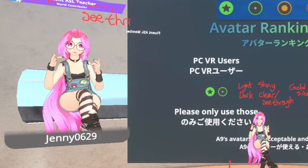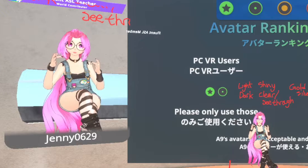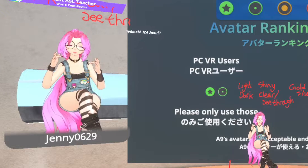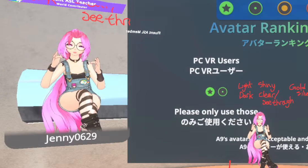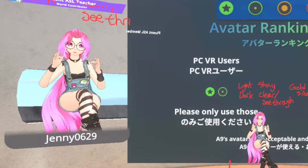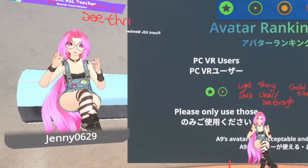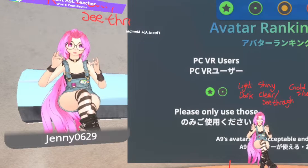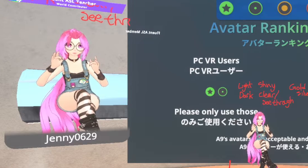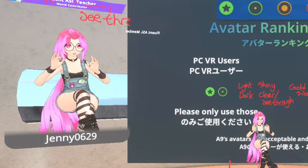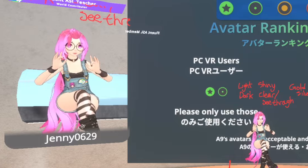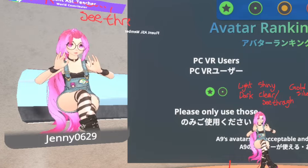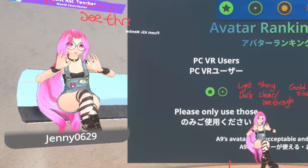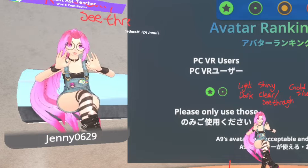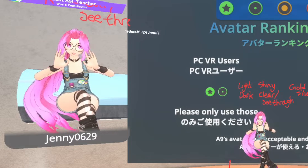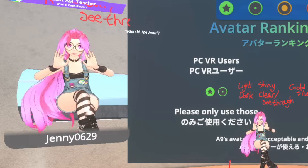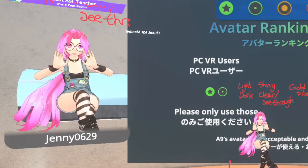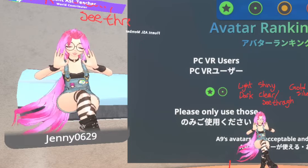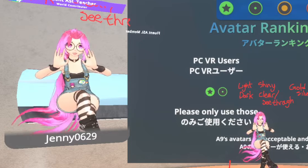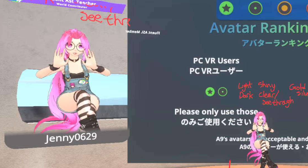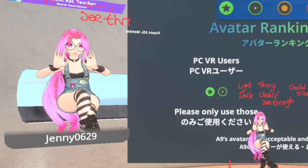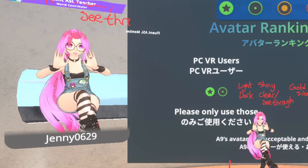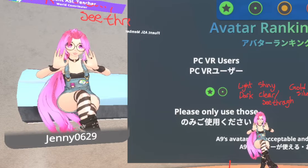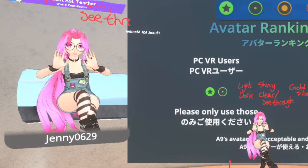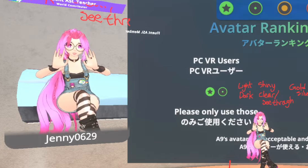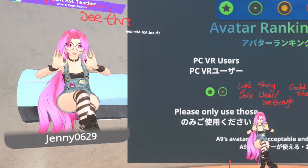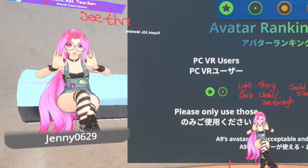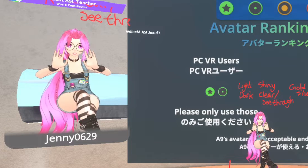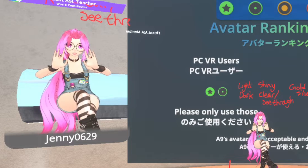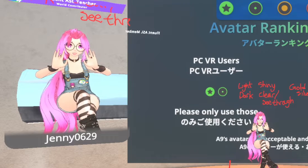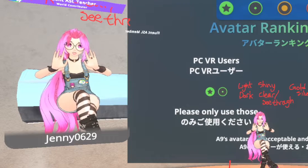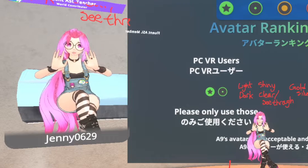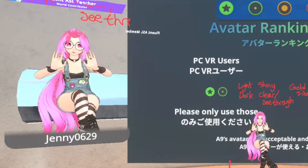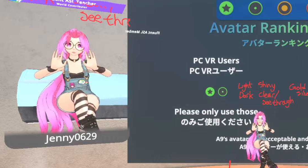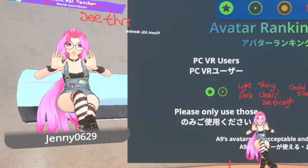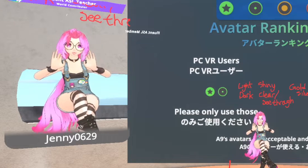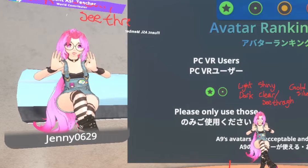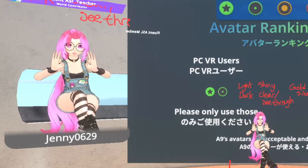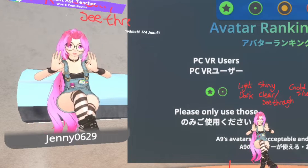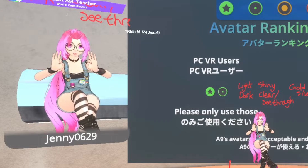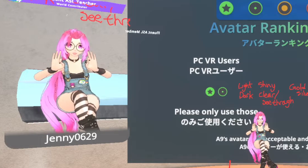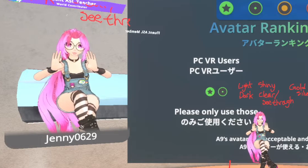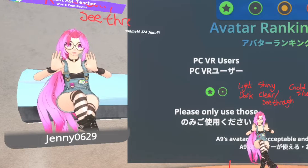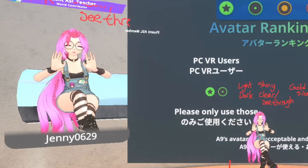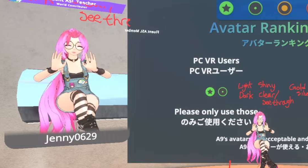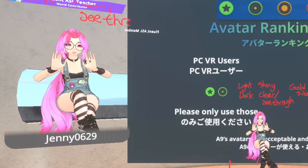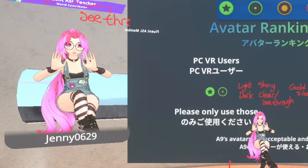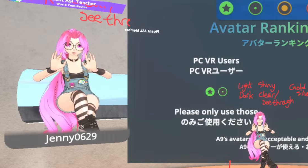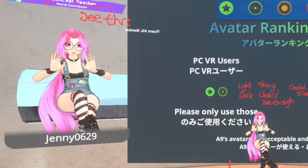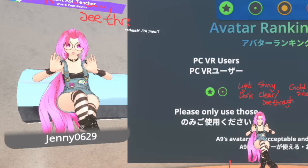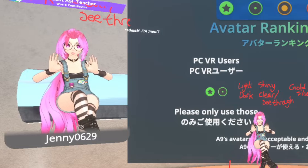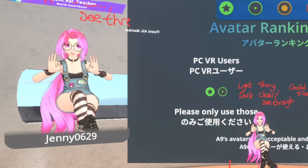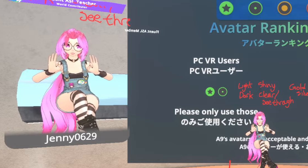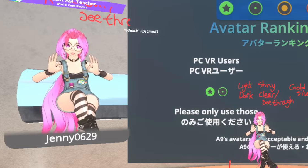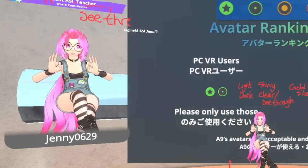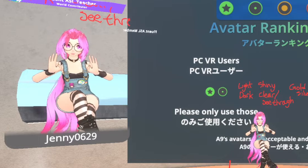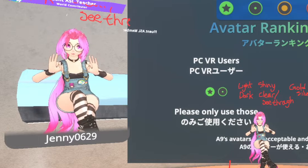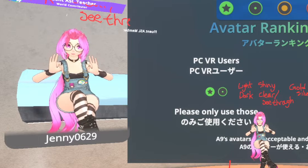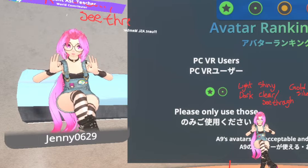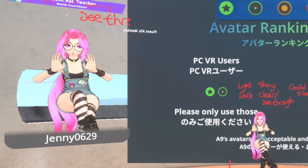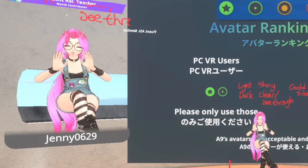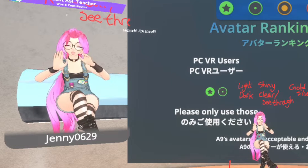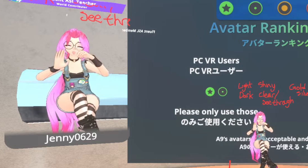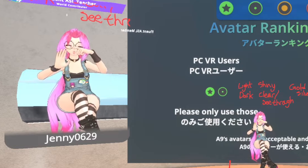for shiny. Oh yeah, so shiny is actually middle fingers down, not F hands. But if you do F